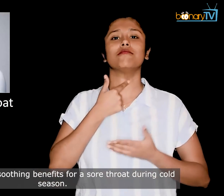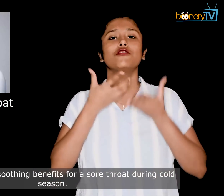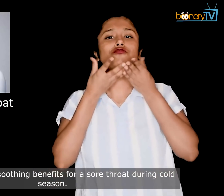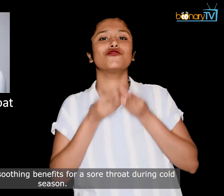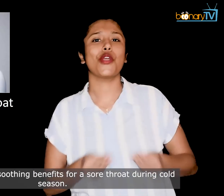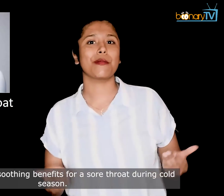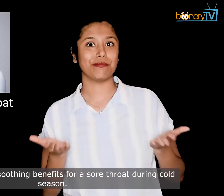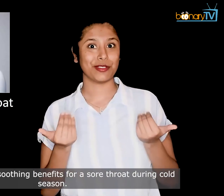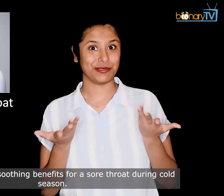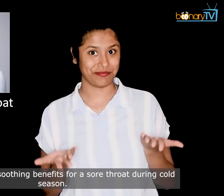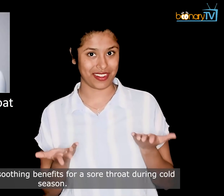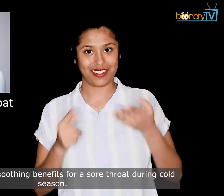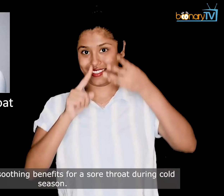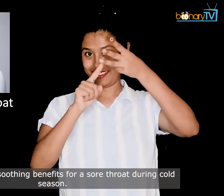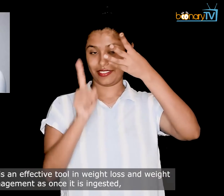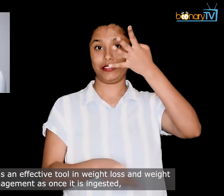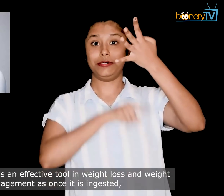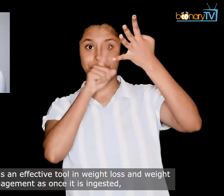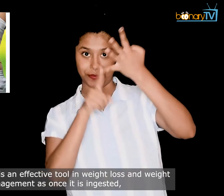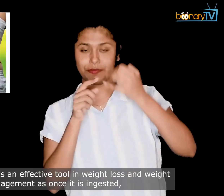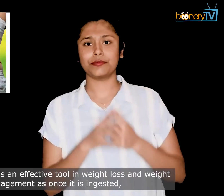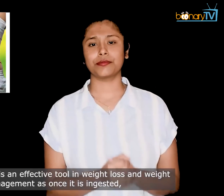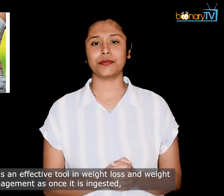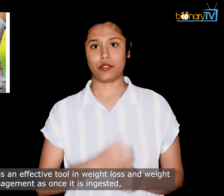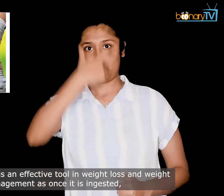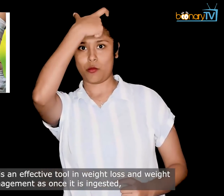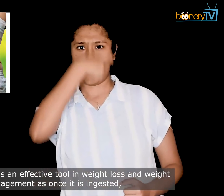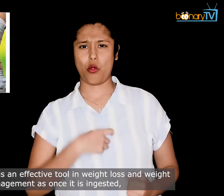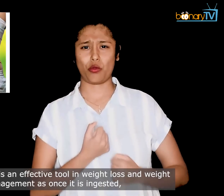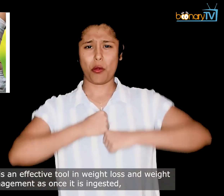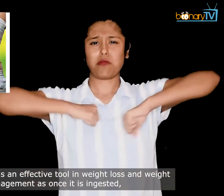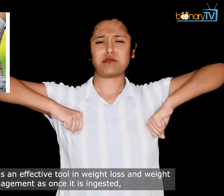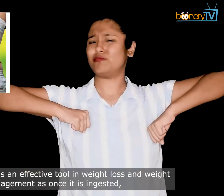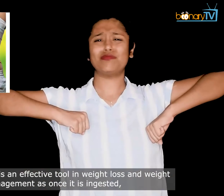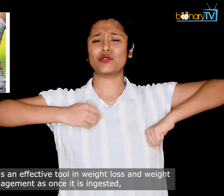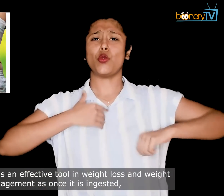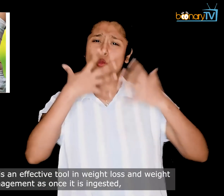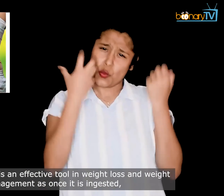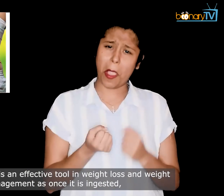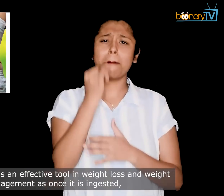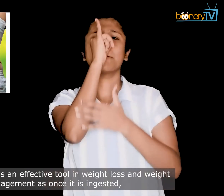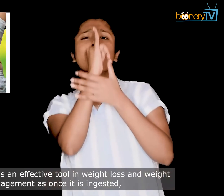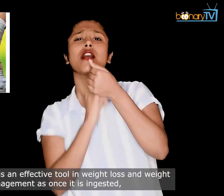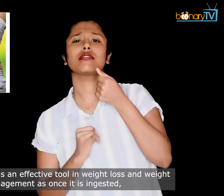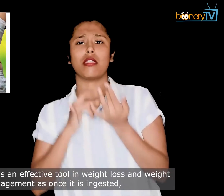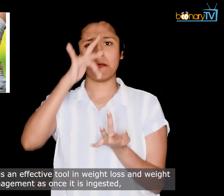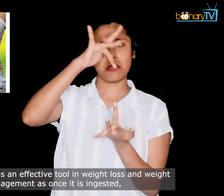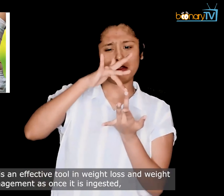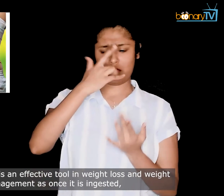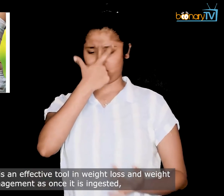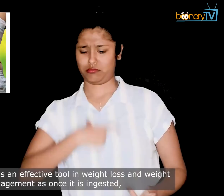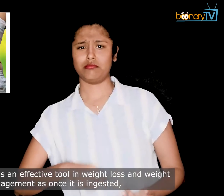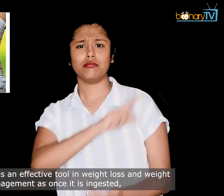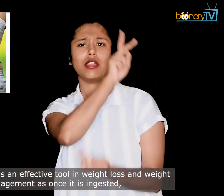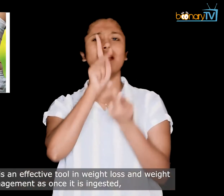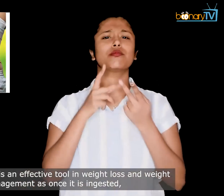season. Number 4. Lemon water is an effective tool in weight loss and weight